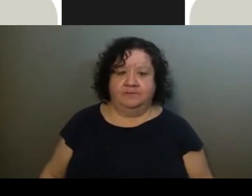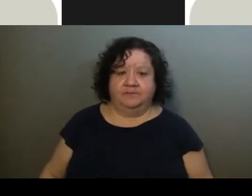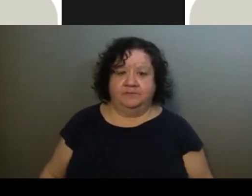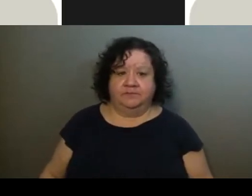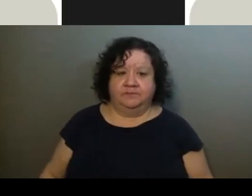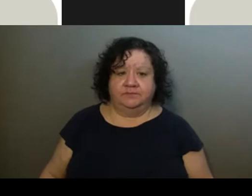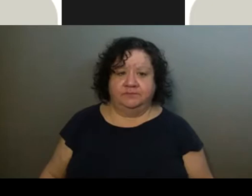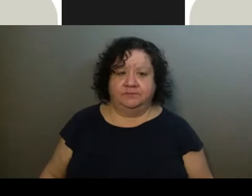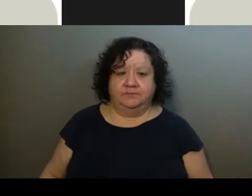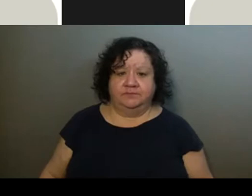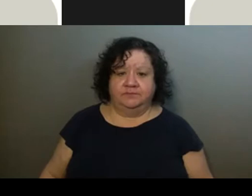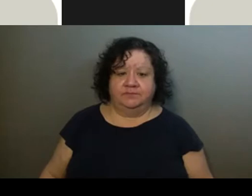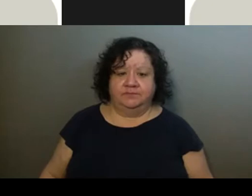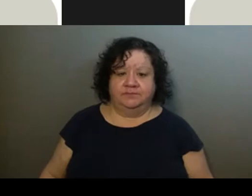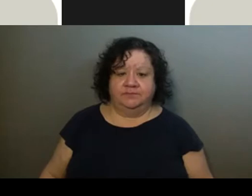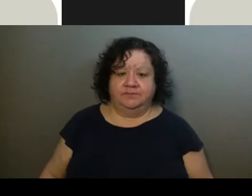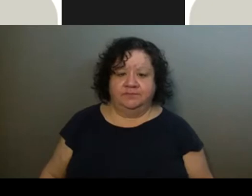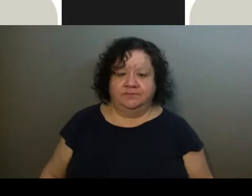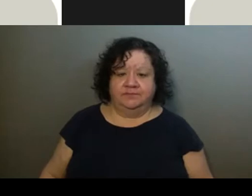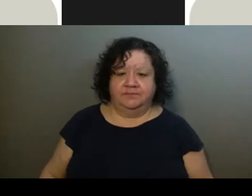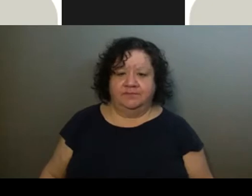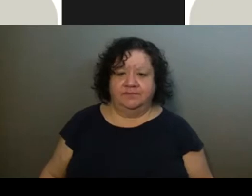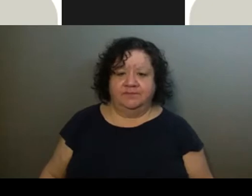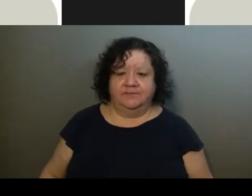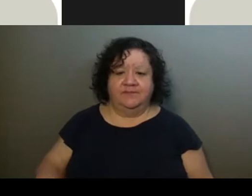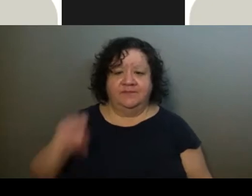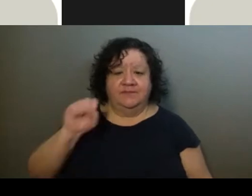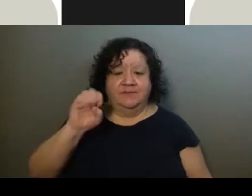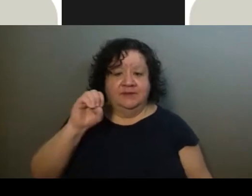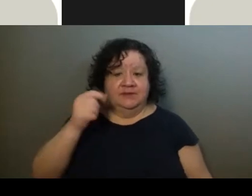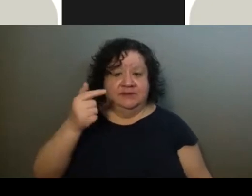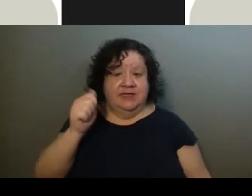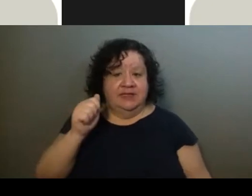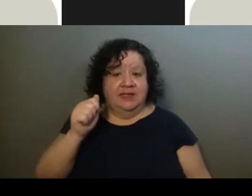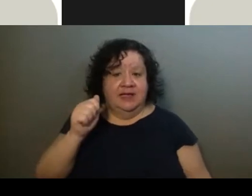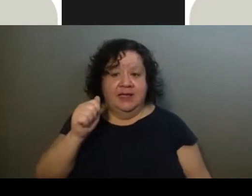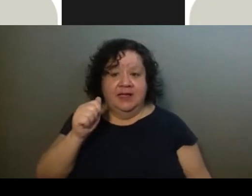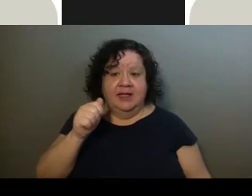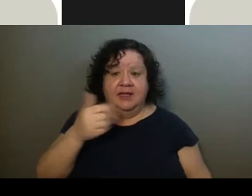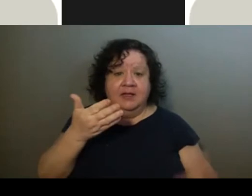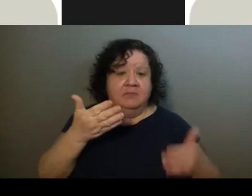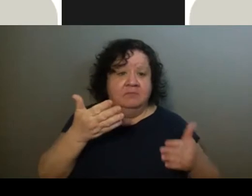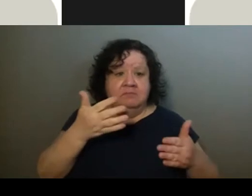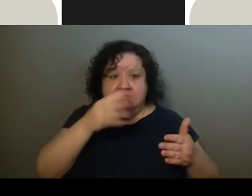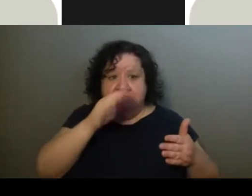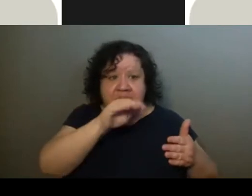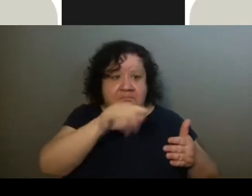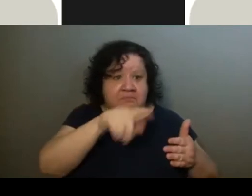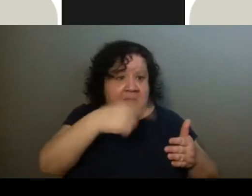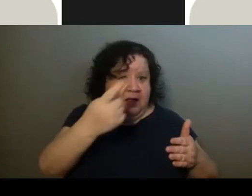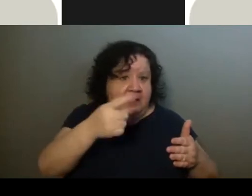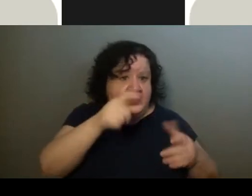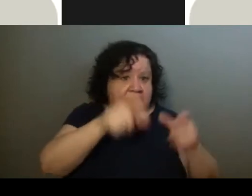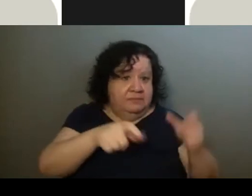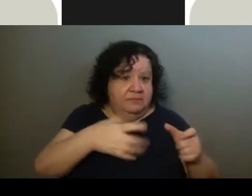Can I invite any other panel who wish to respond to this either of these three questions? Certainly, jump in.